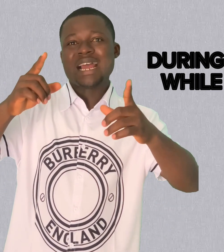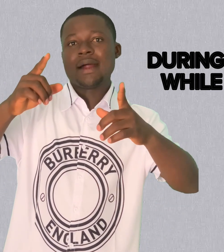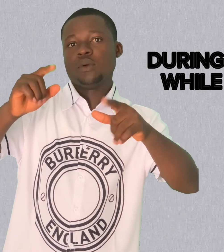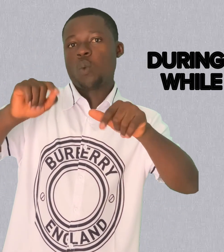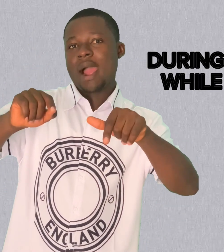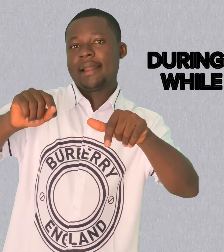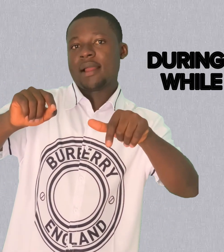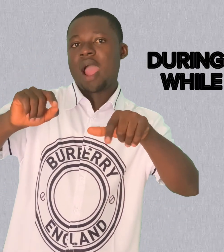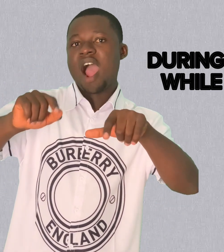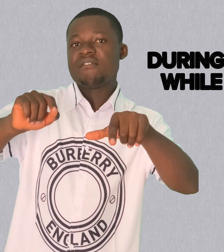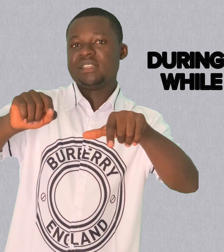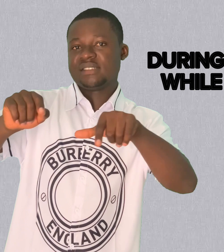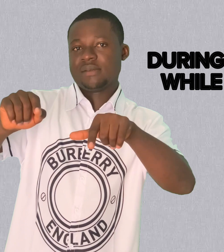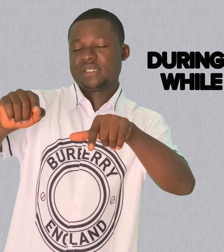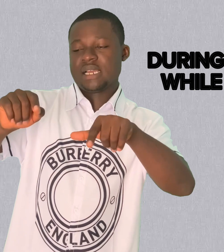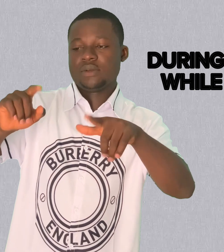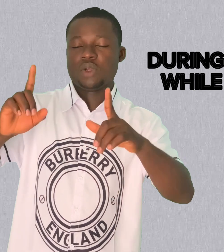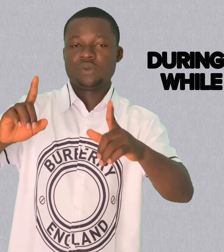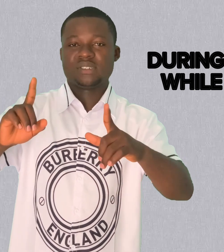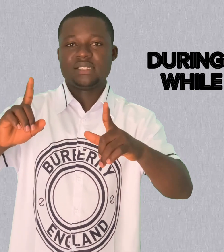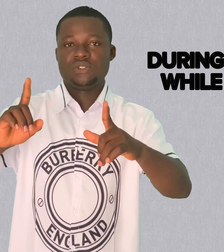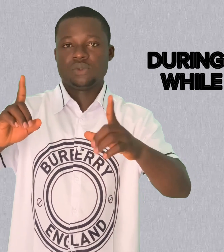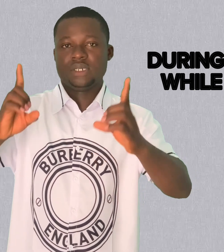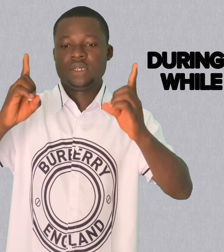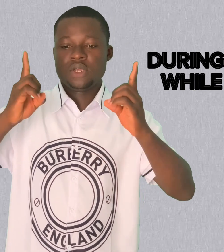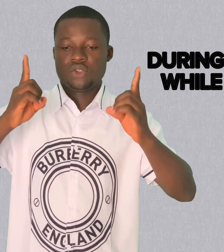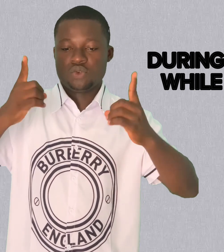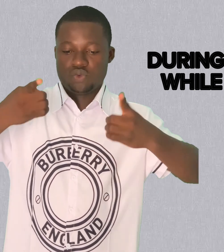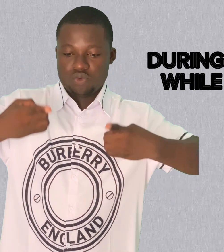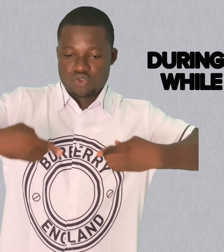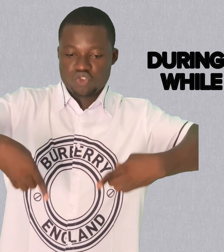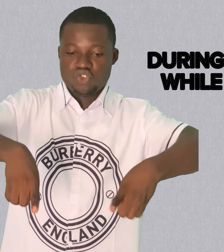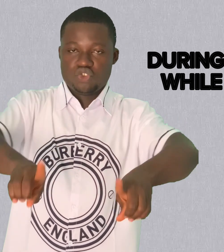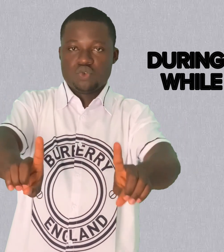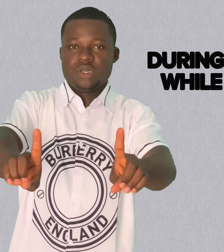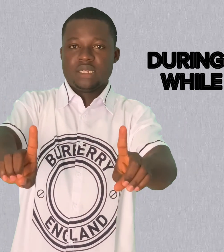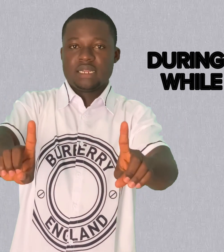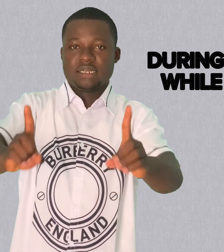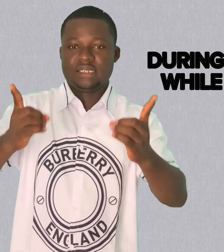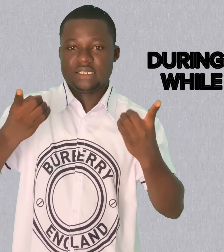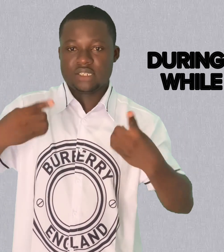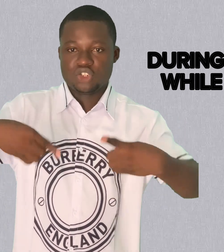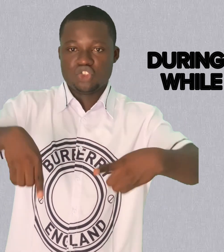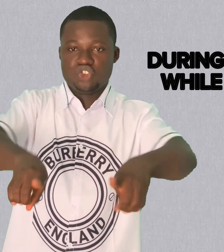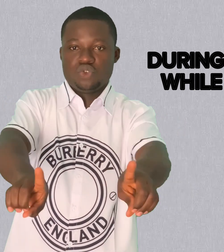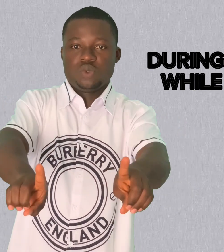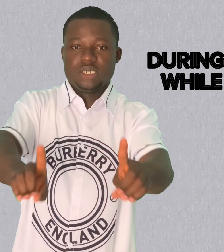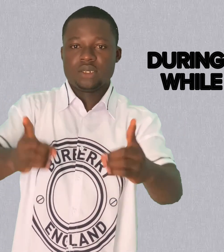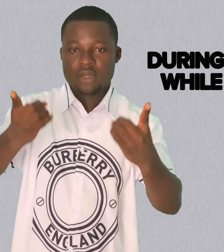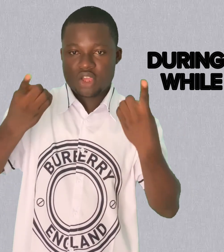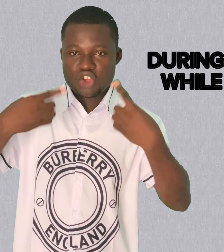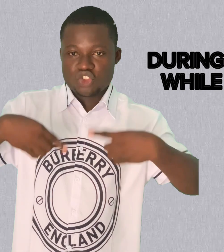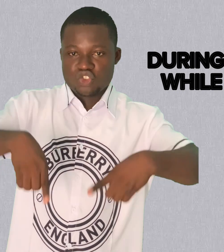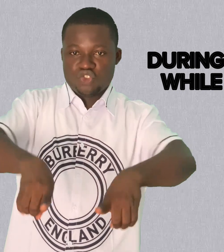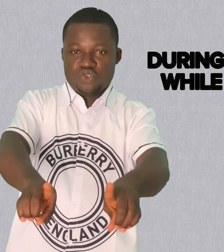and while have the same sign. When you want to sign during, you do during, letter D. During.